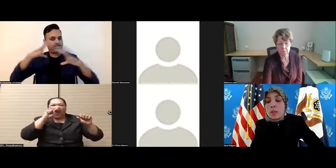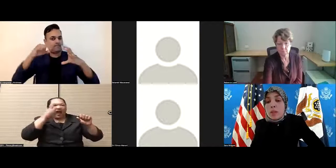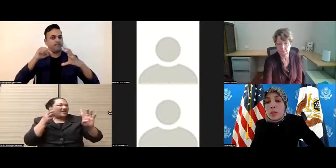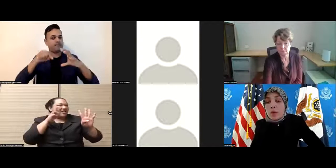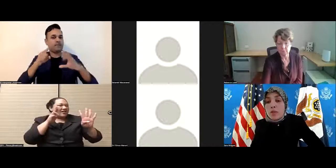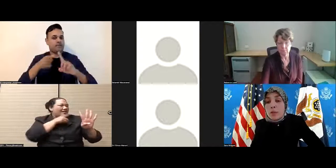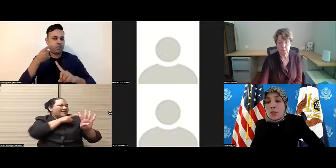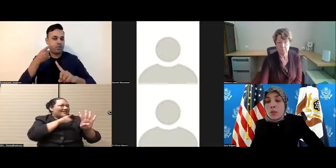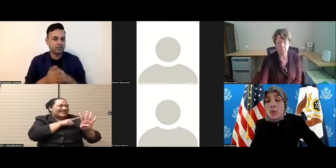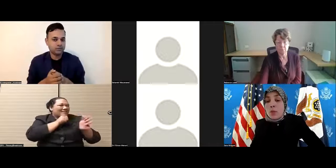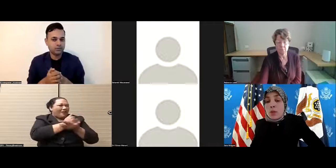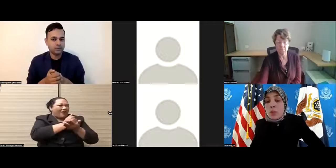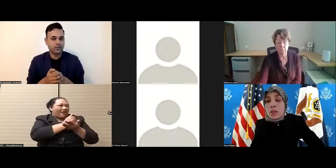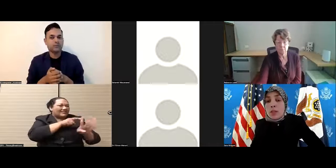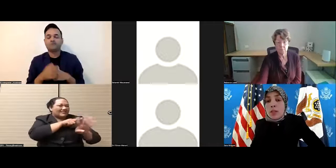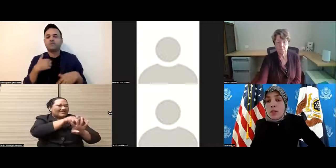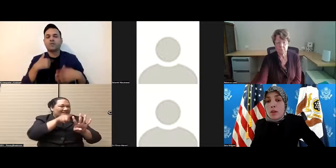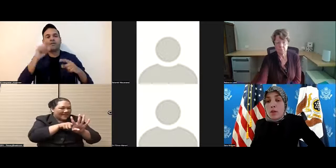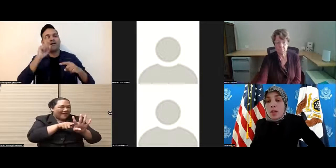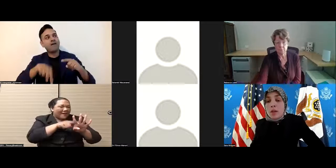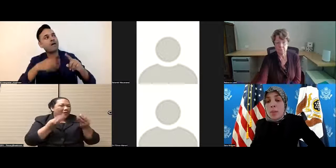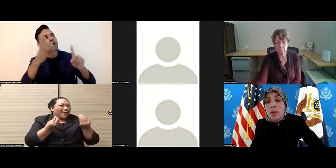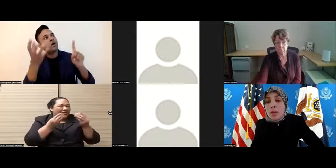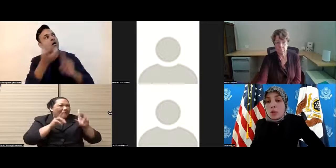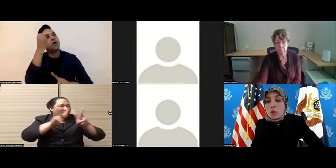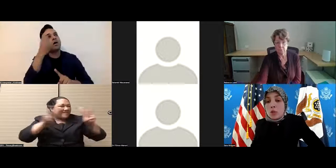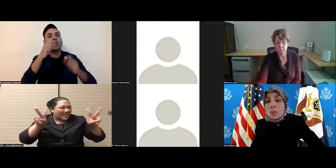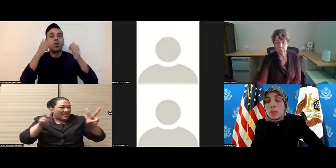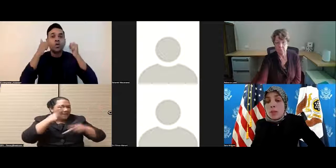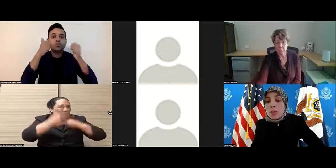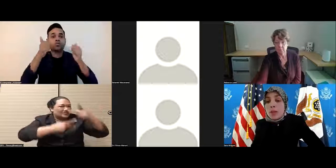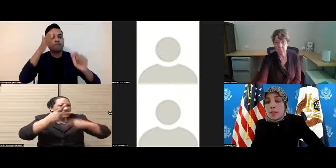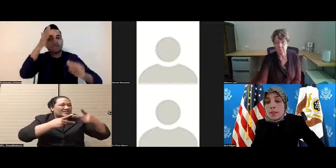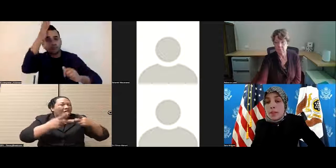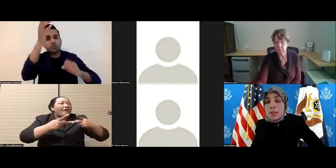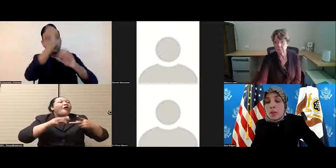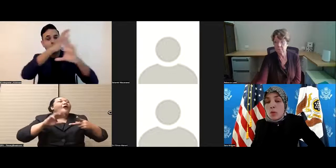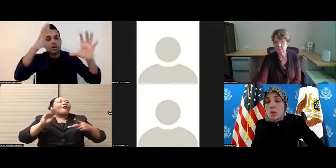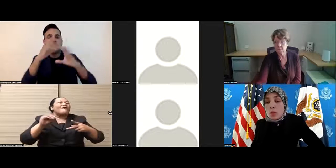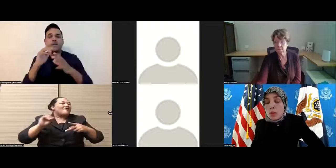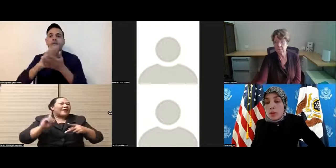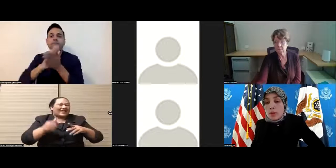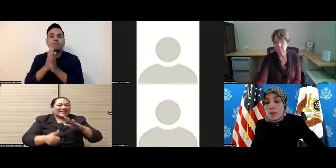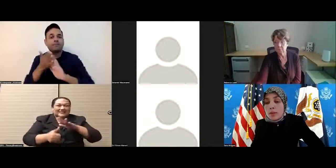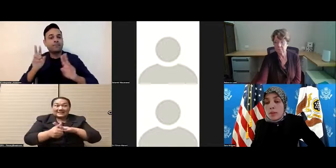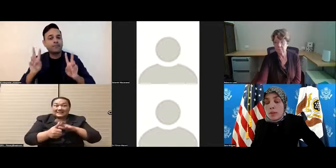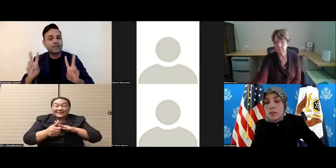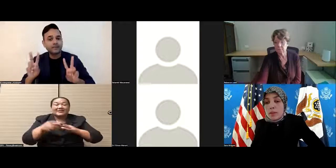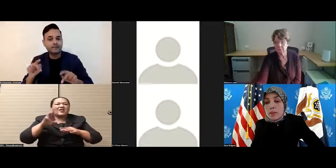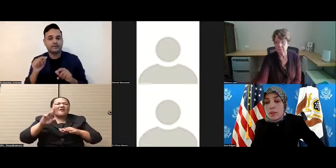with disability bring forward to the global community through the economic, social, political lens, and so much more.